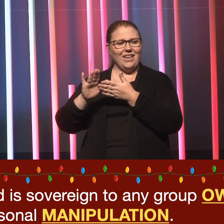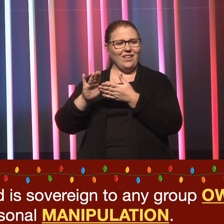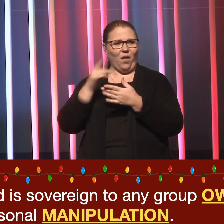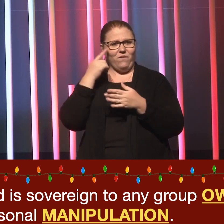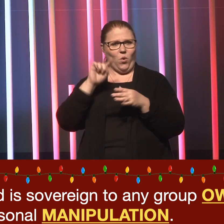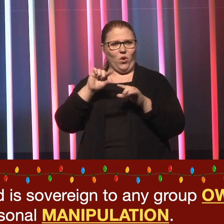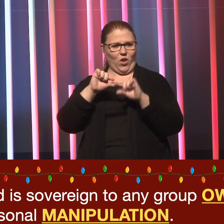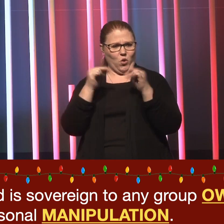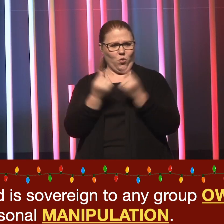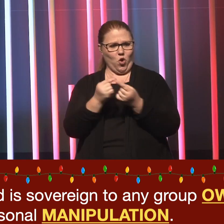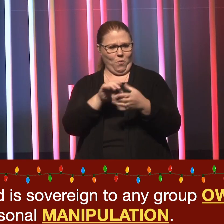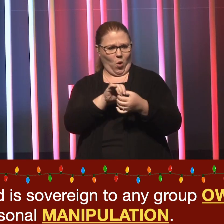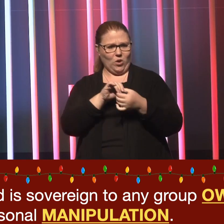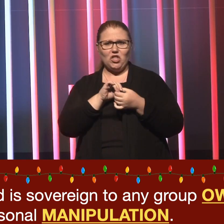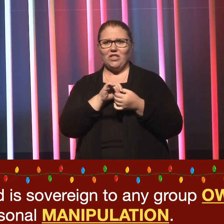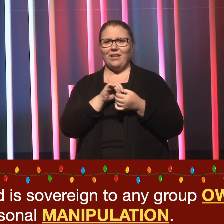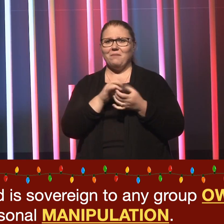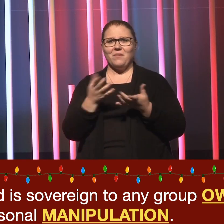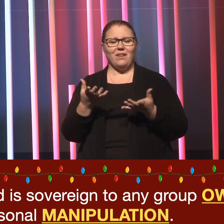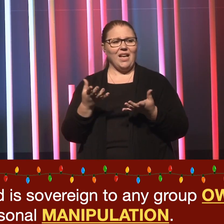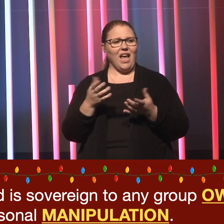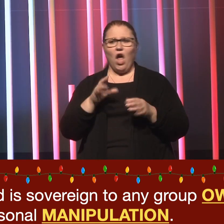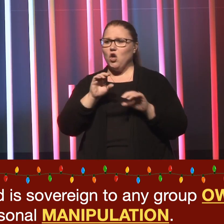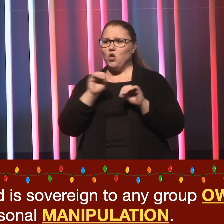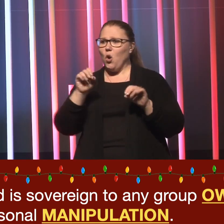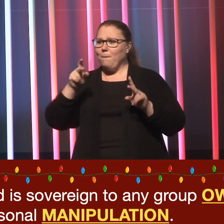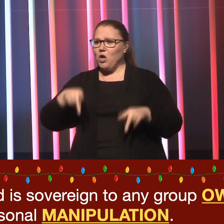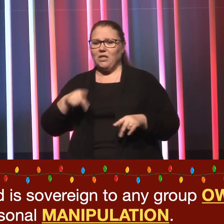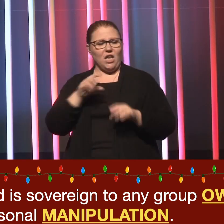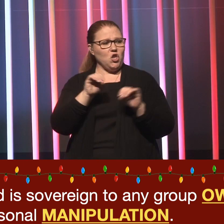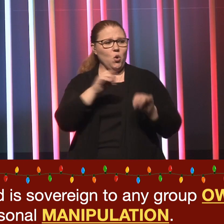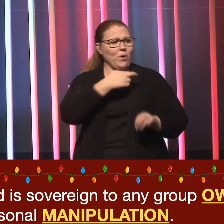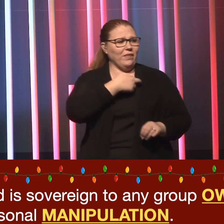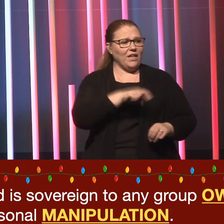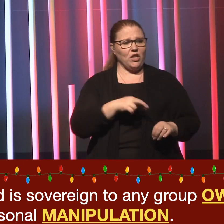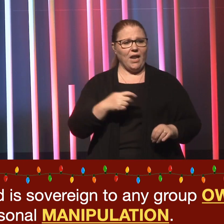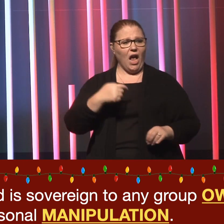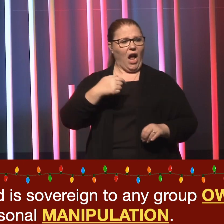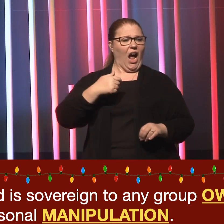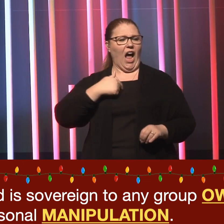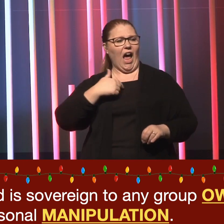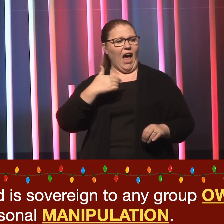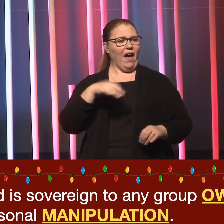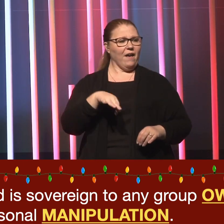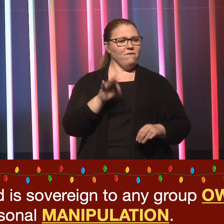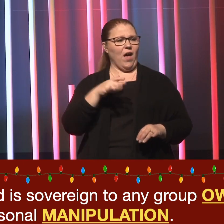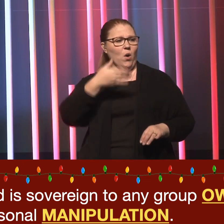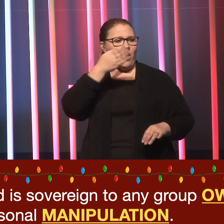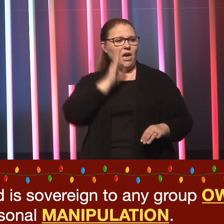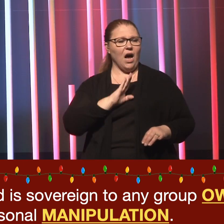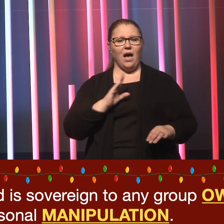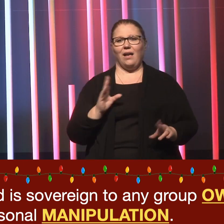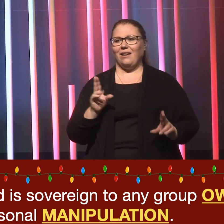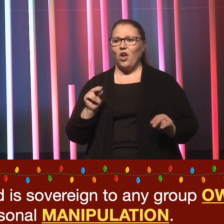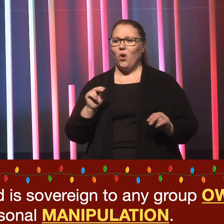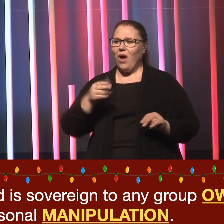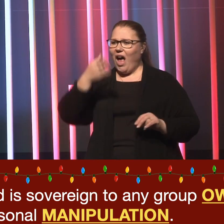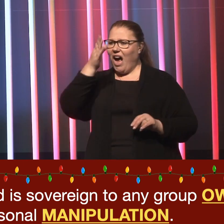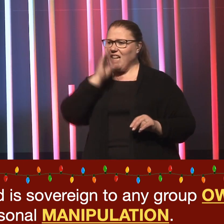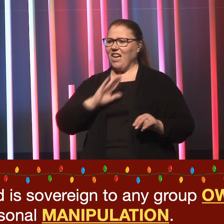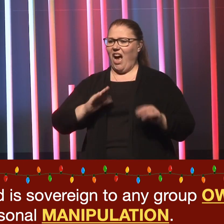one religion, no person gets to say, I got God, and use God for their own benefit. God's sovereign to all of